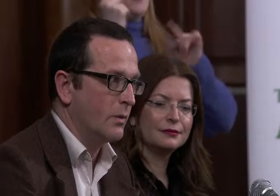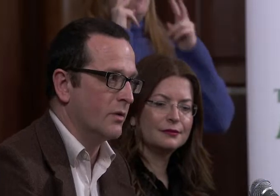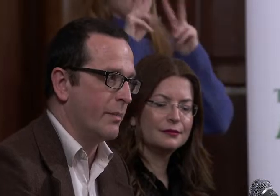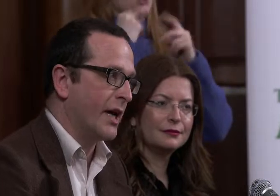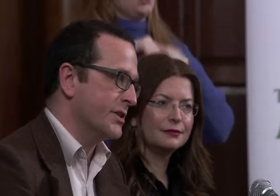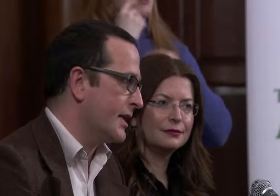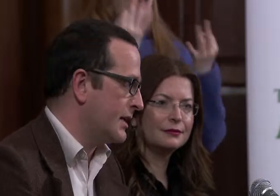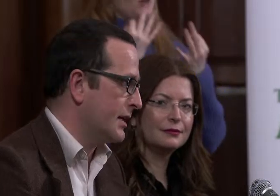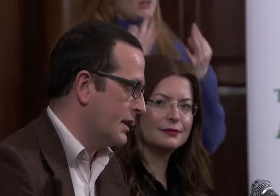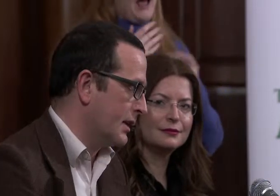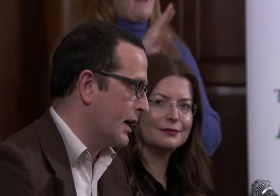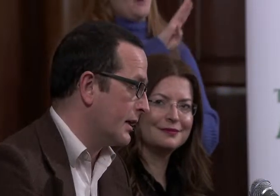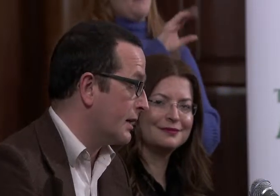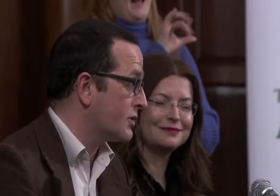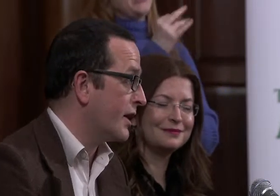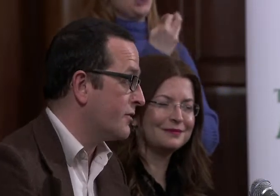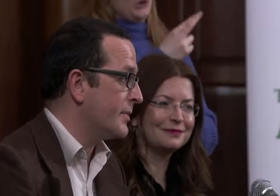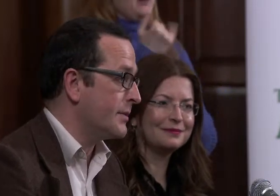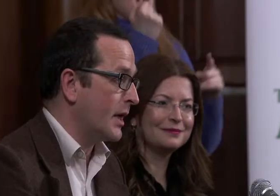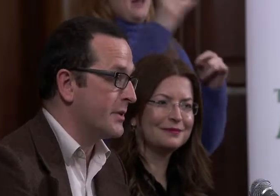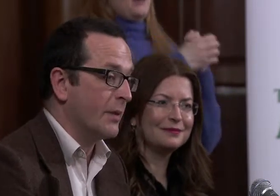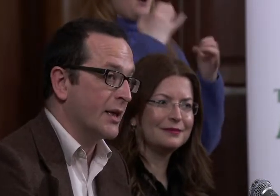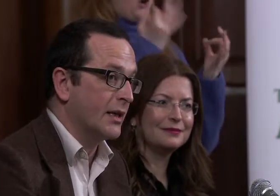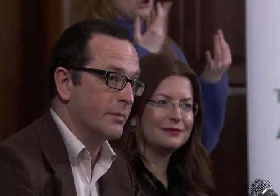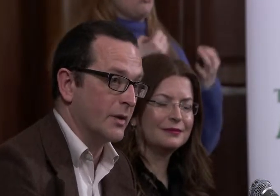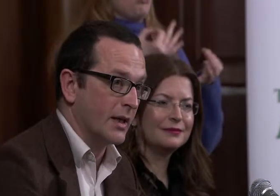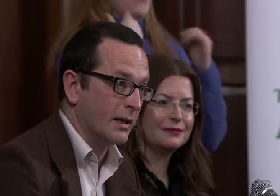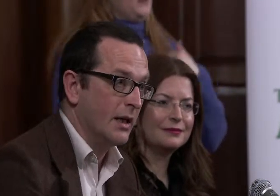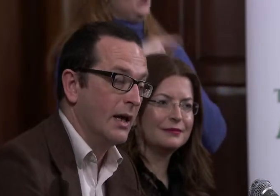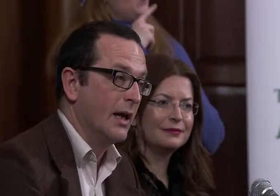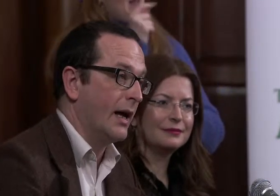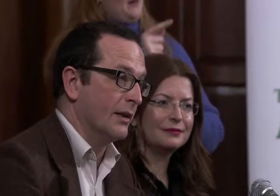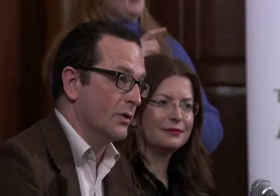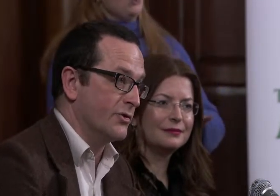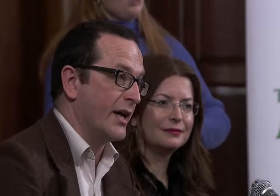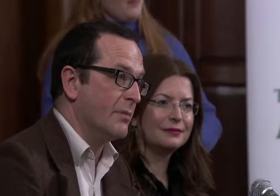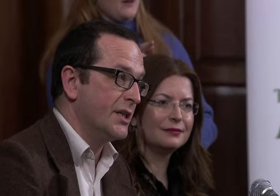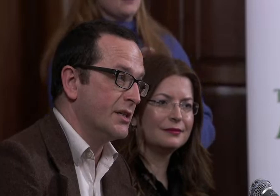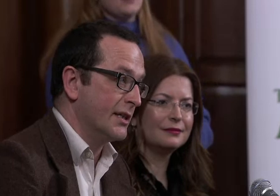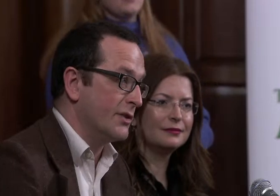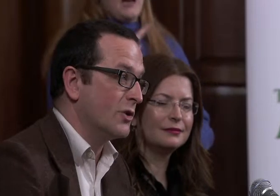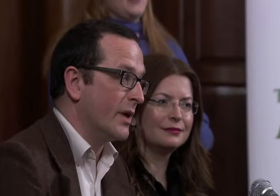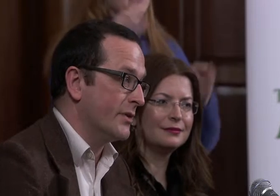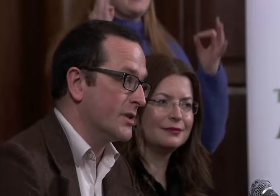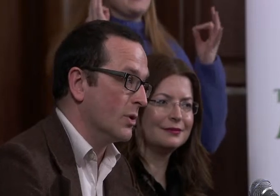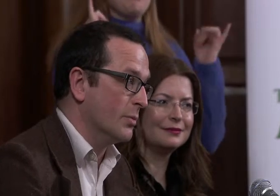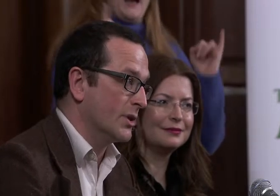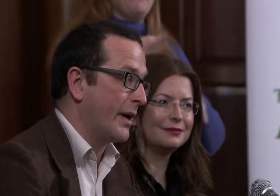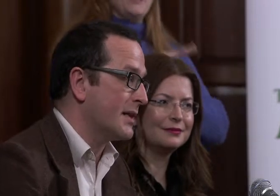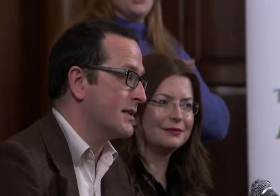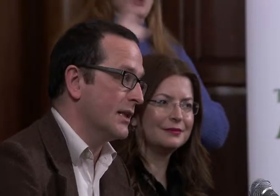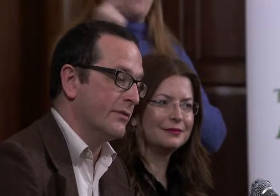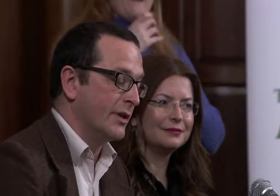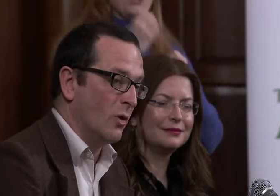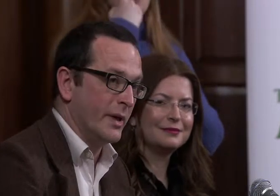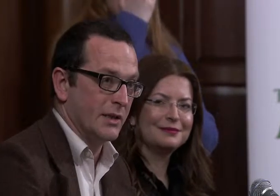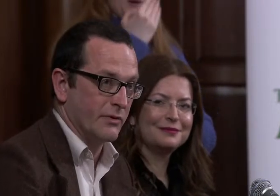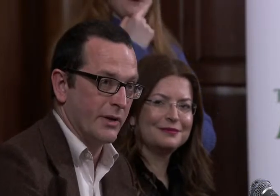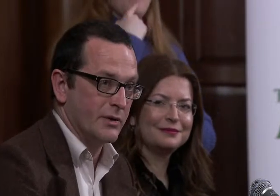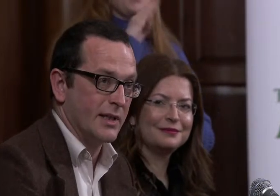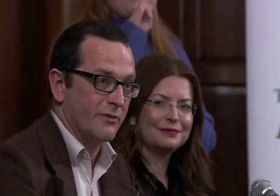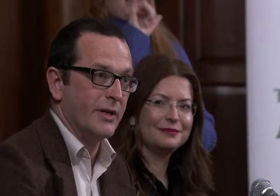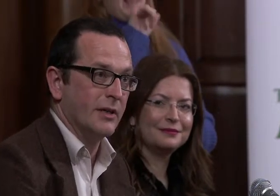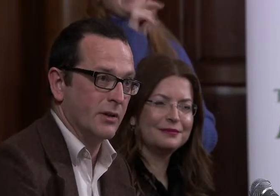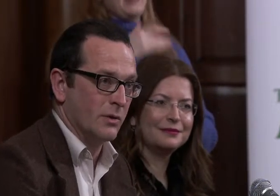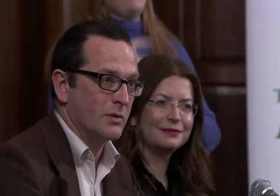garden. We have a badger set at the end of the garden, and it's great for me to be able to tell my kids about that. And those dreaded midges, they do come every summer, but the bats that live in the old buildings